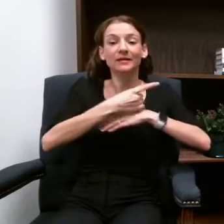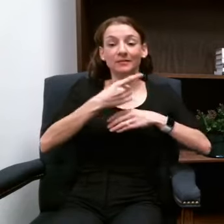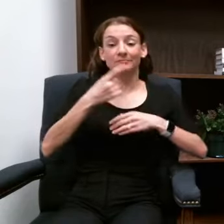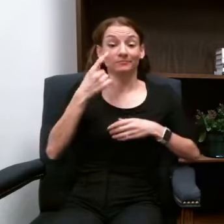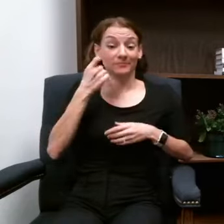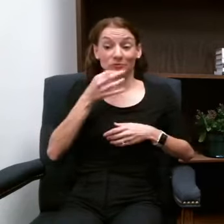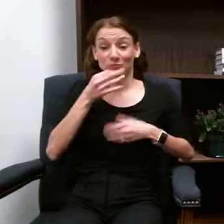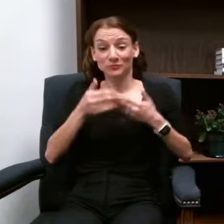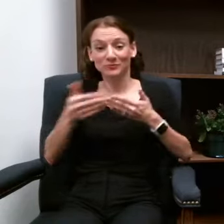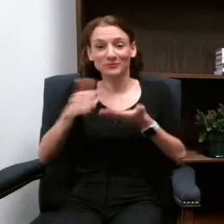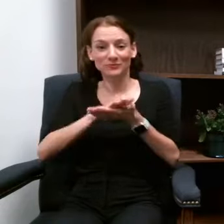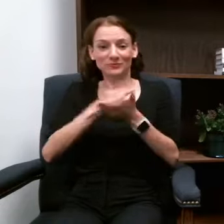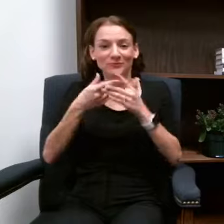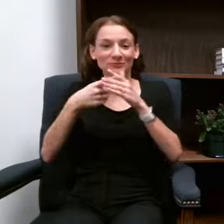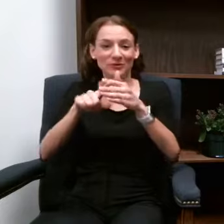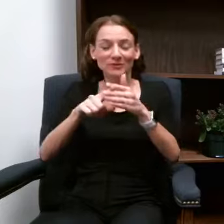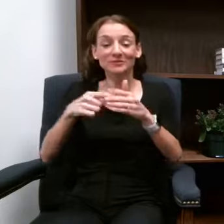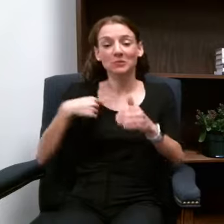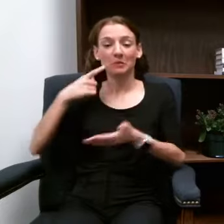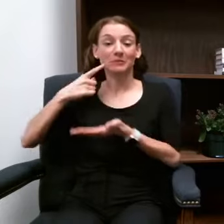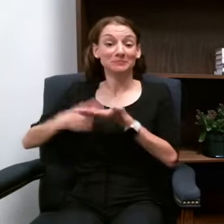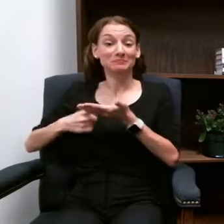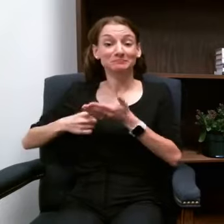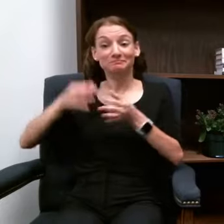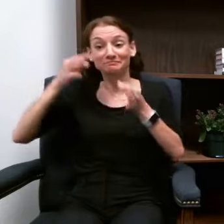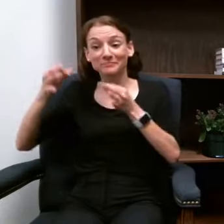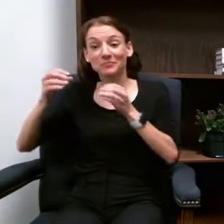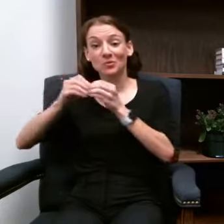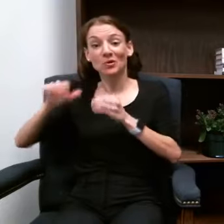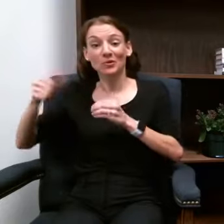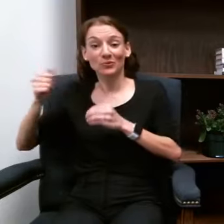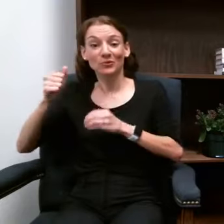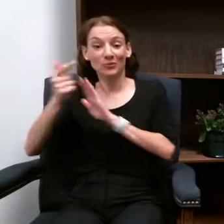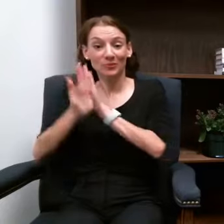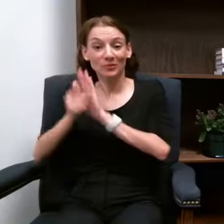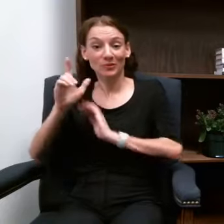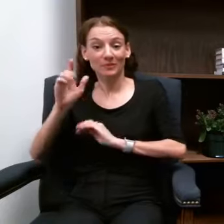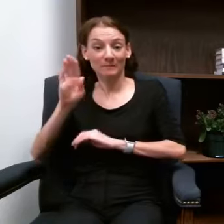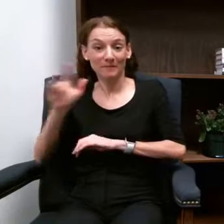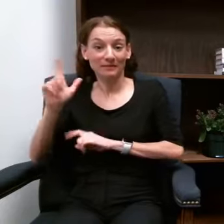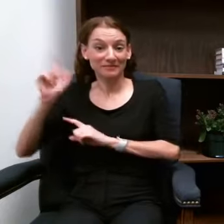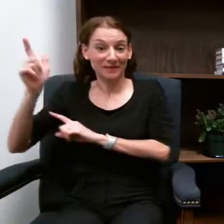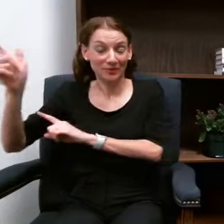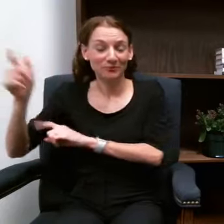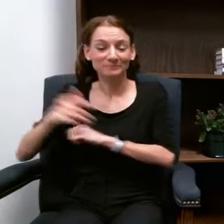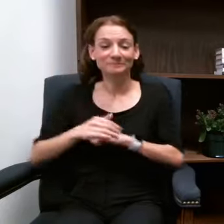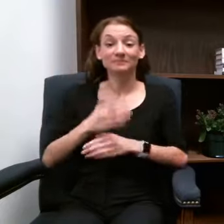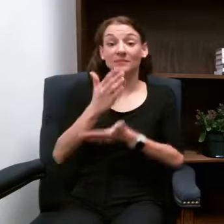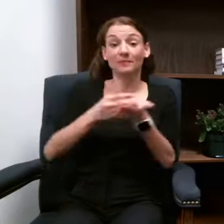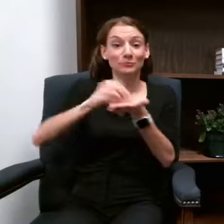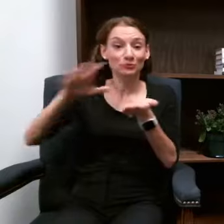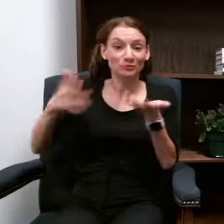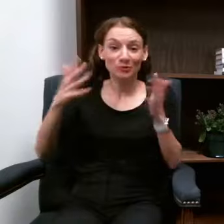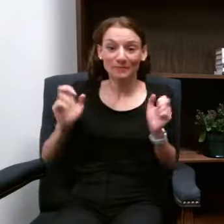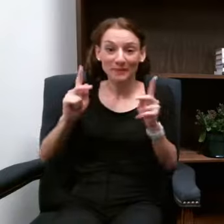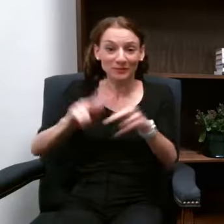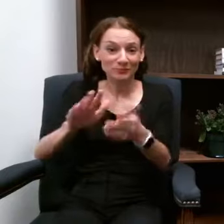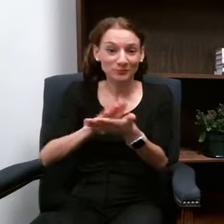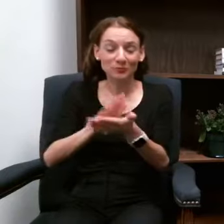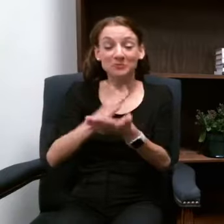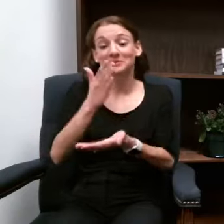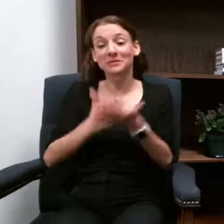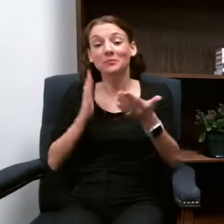reopen for the new school year. Some students have already returned. Some students will be going back to school in the coming weeks. We